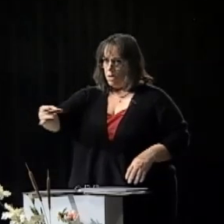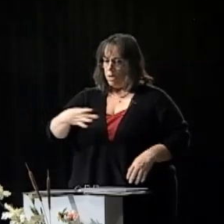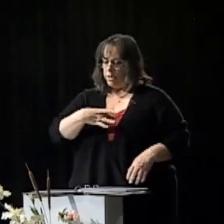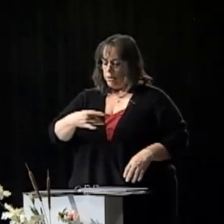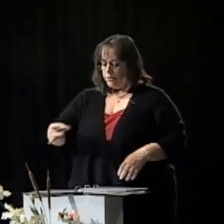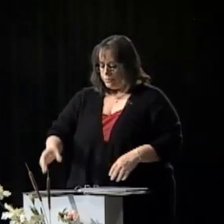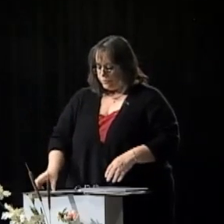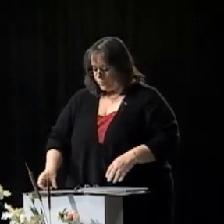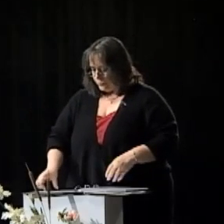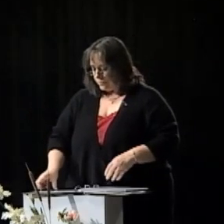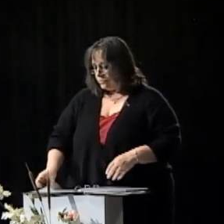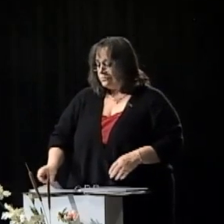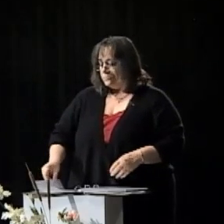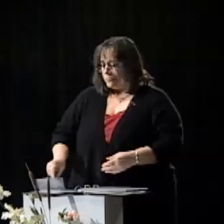Like. Good.